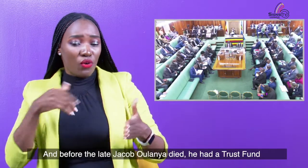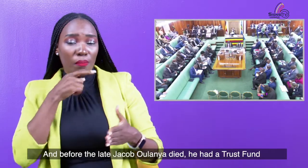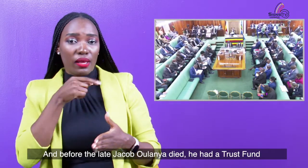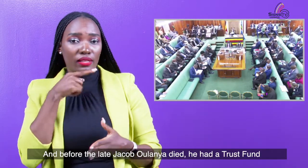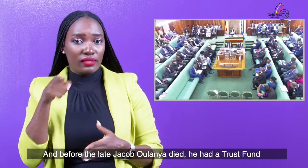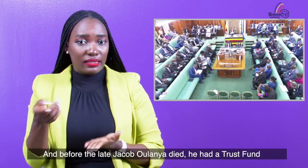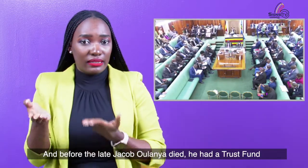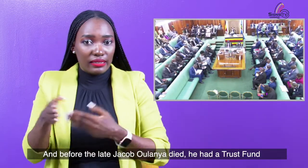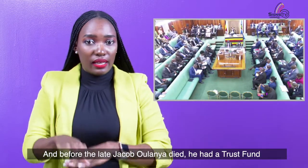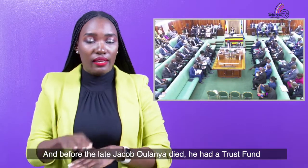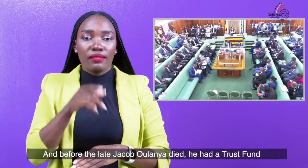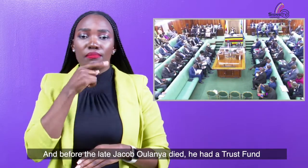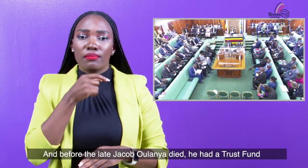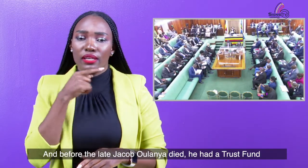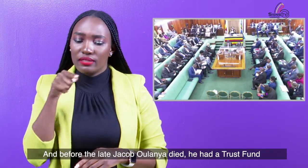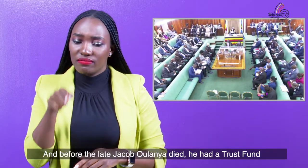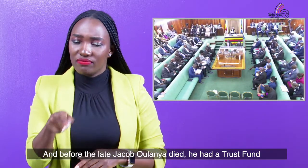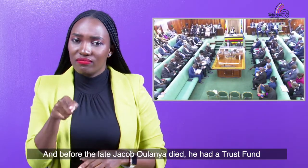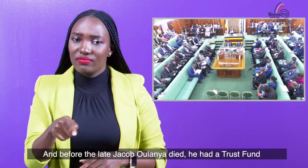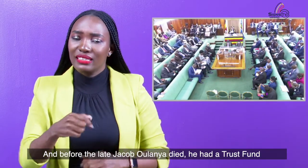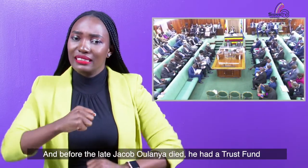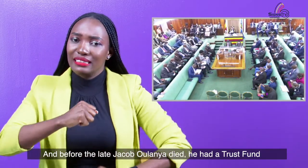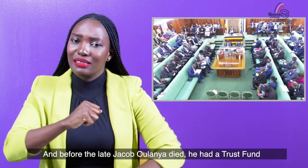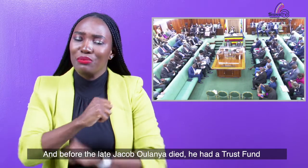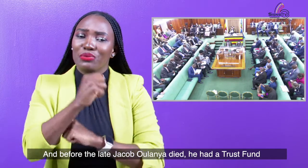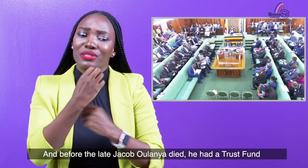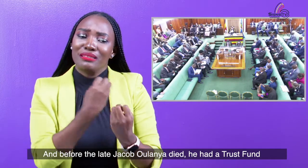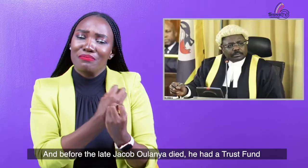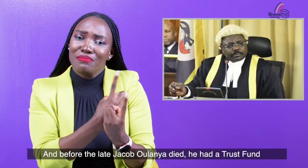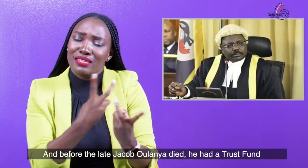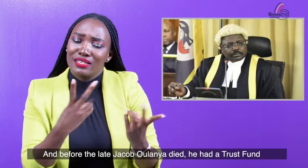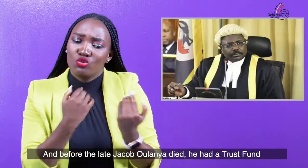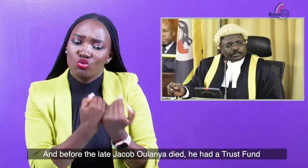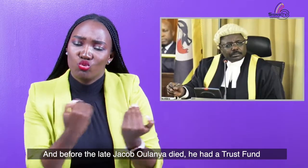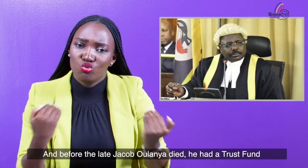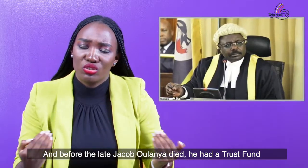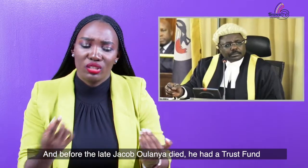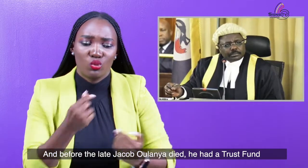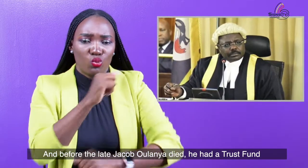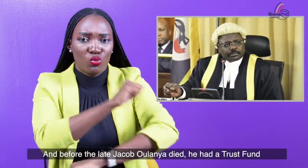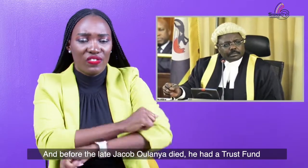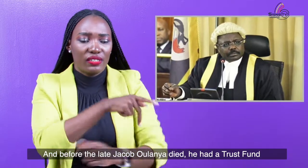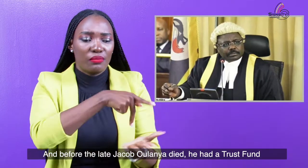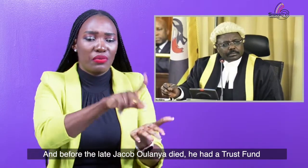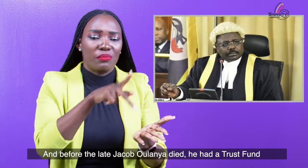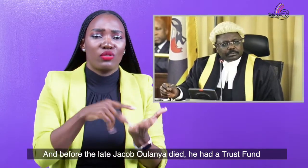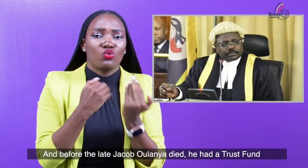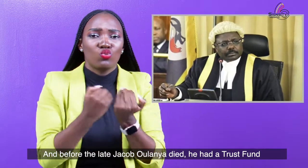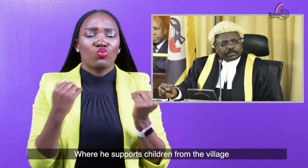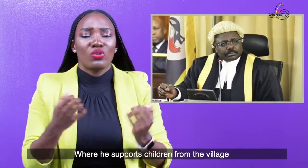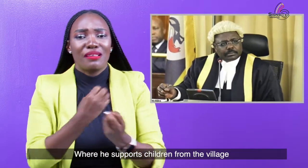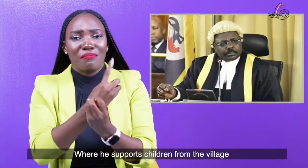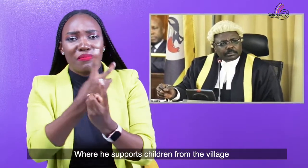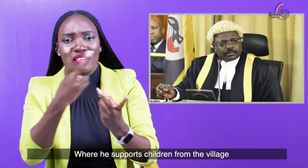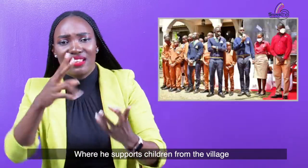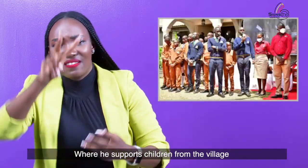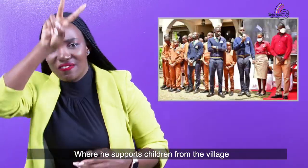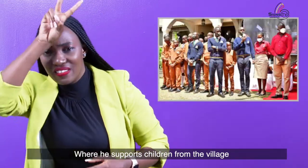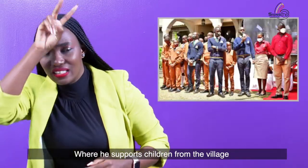And before the late Jacob Olanya dying, he had a trust fund where he supports children from